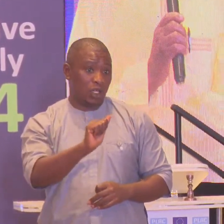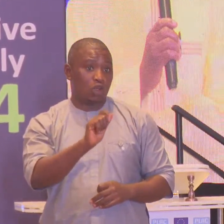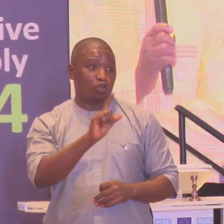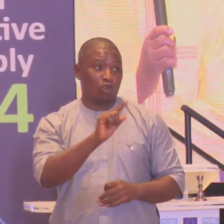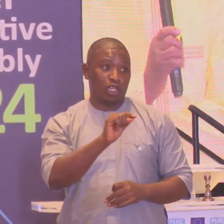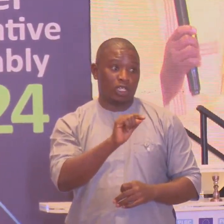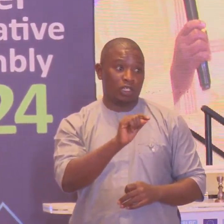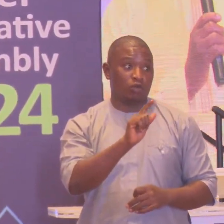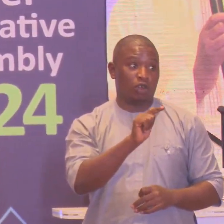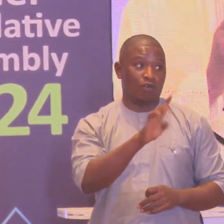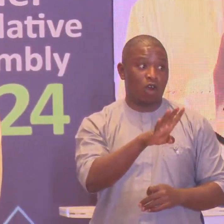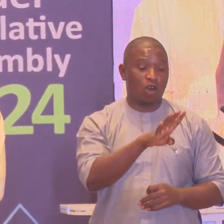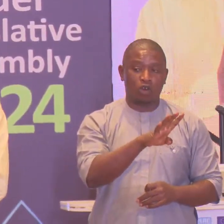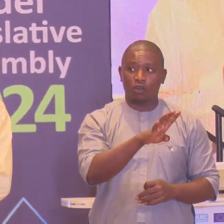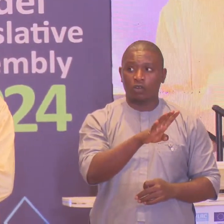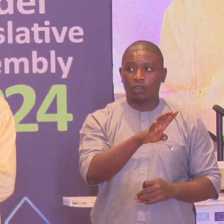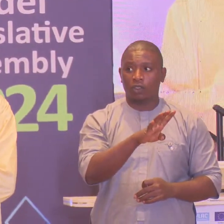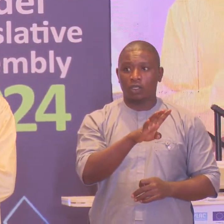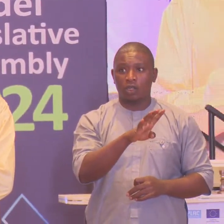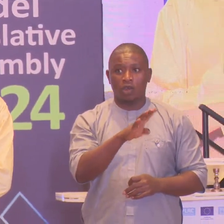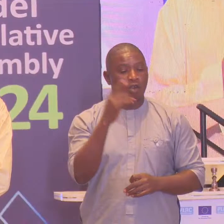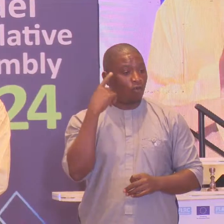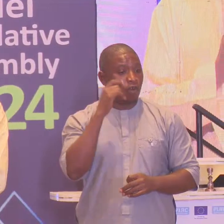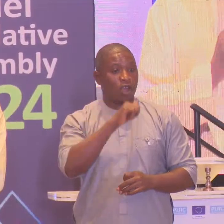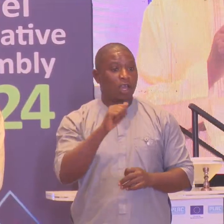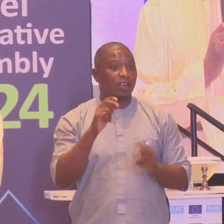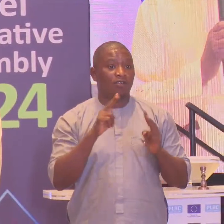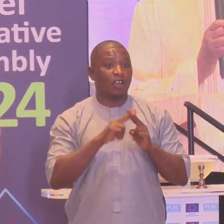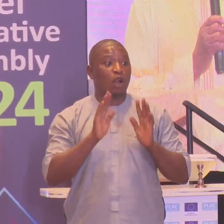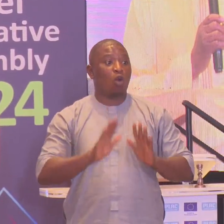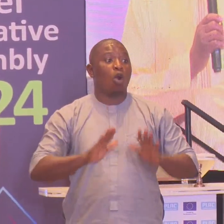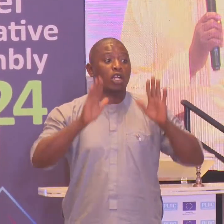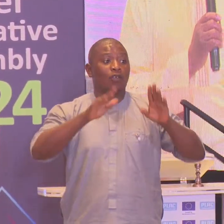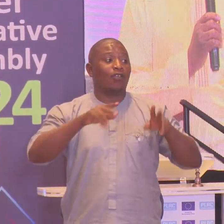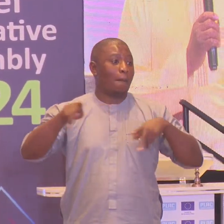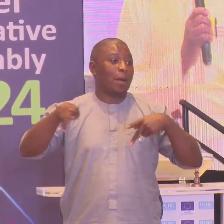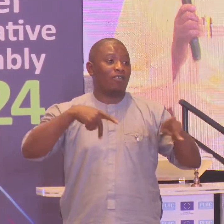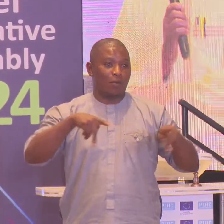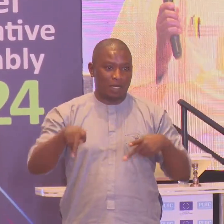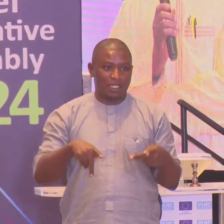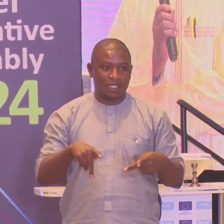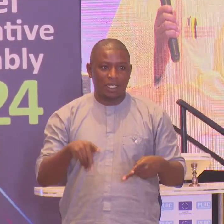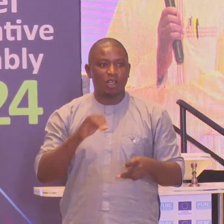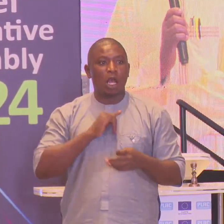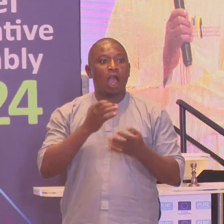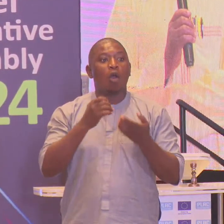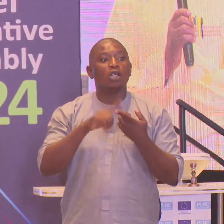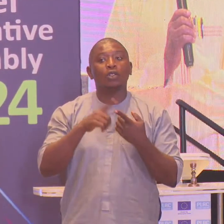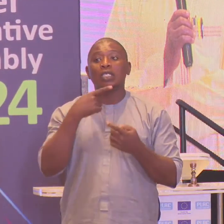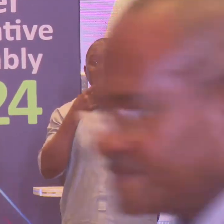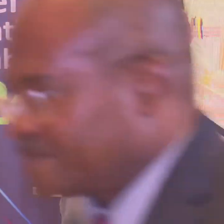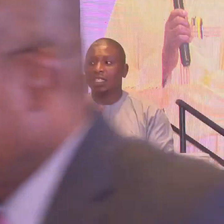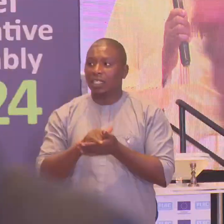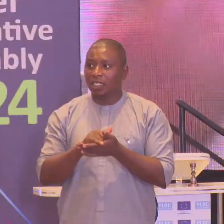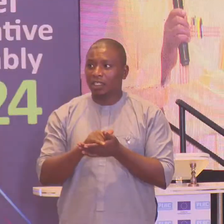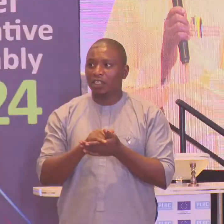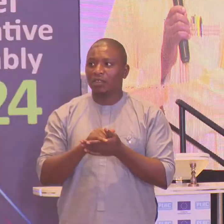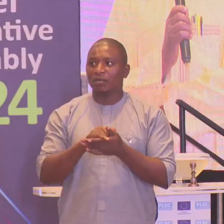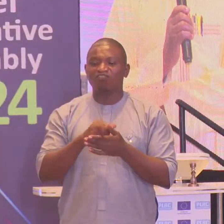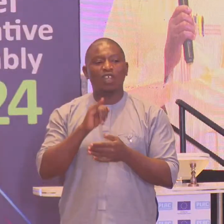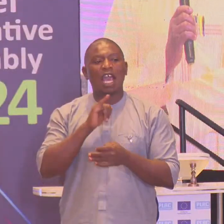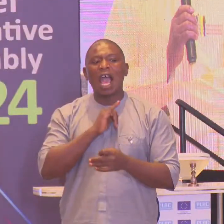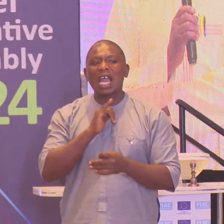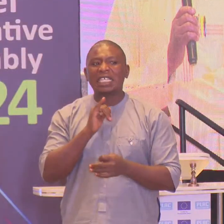2014 for a very wonderful performance. I want to say that I largely